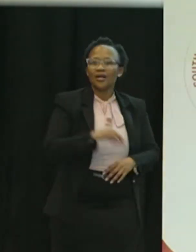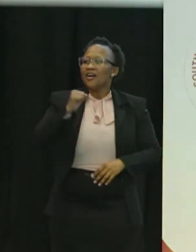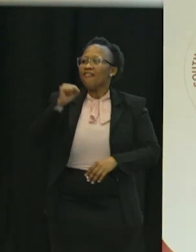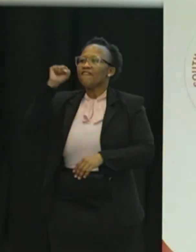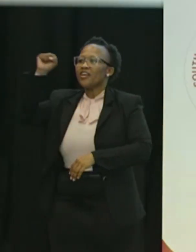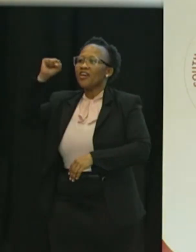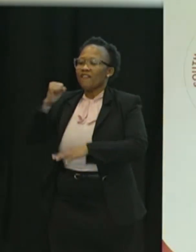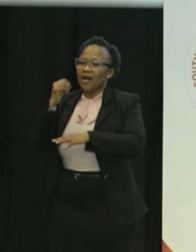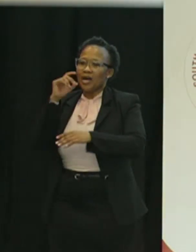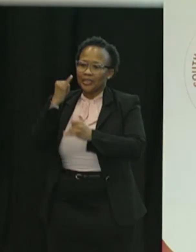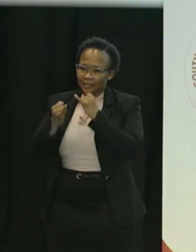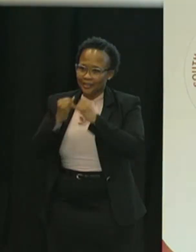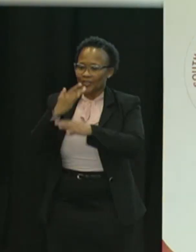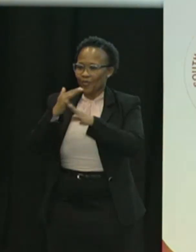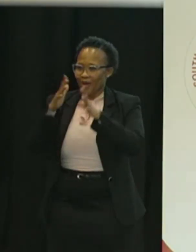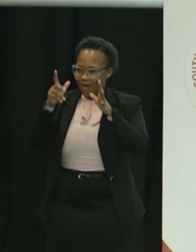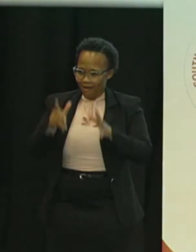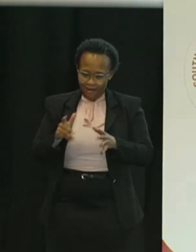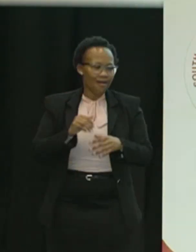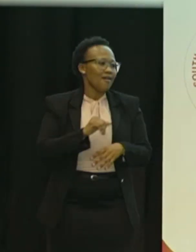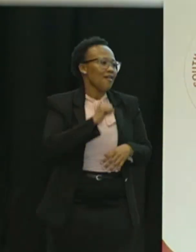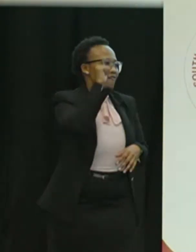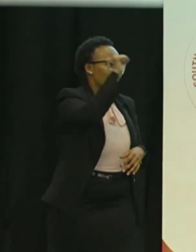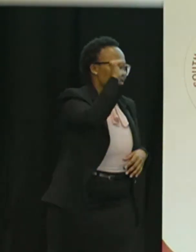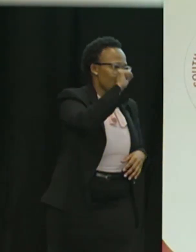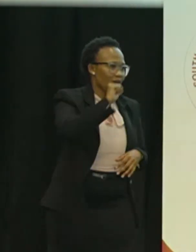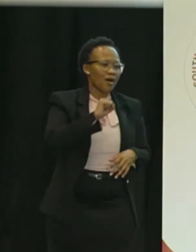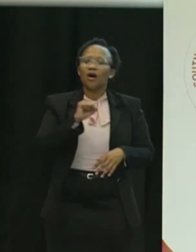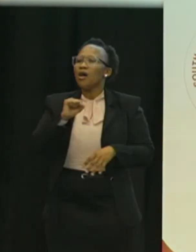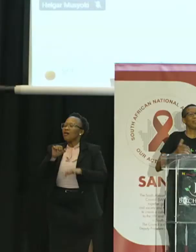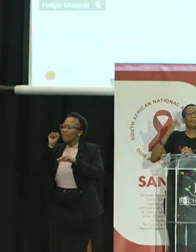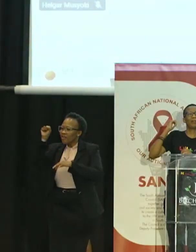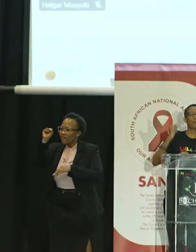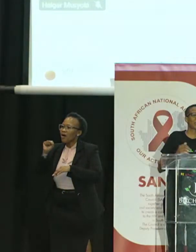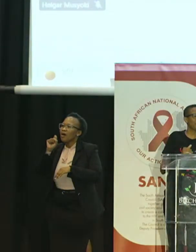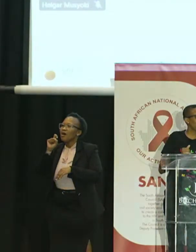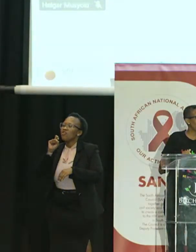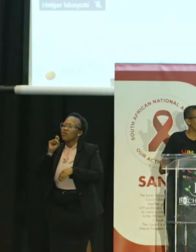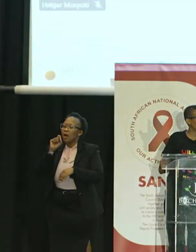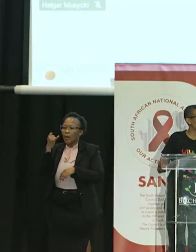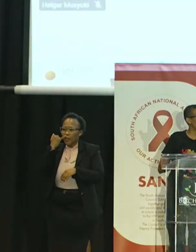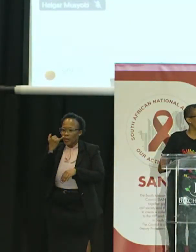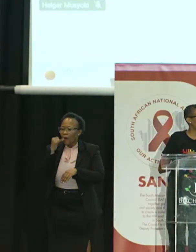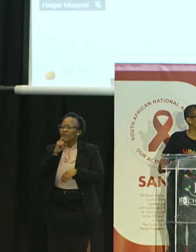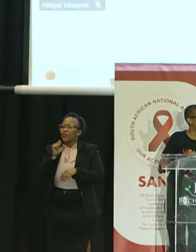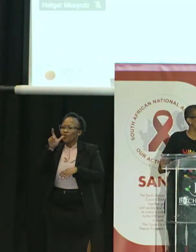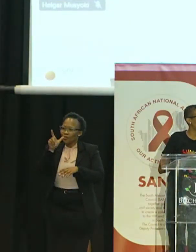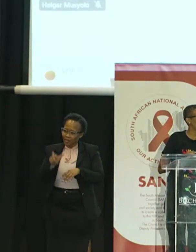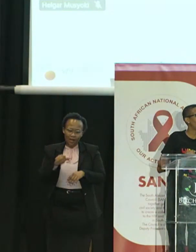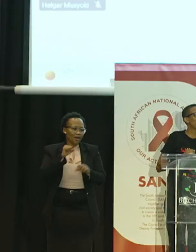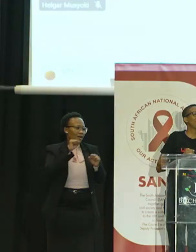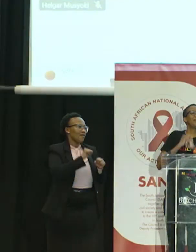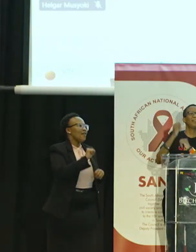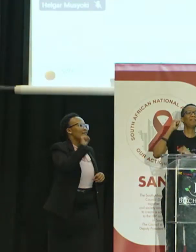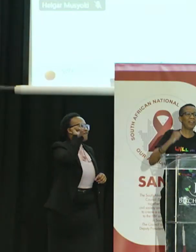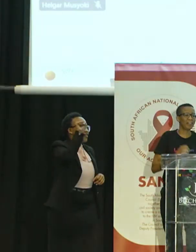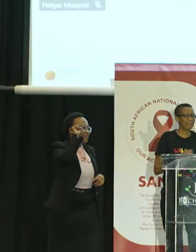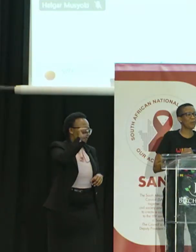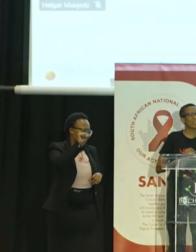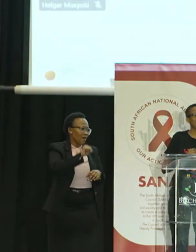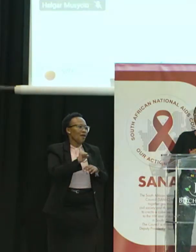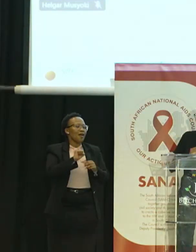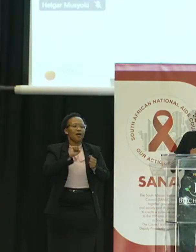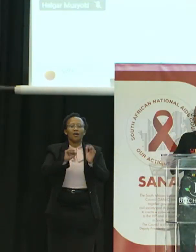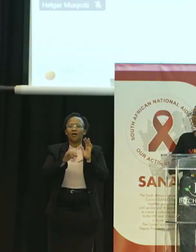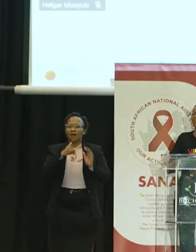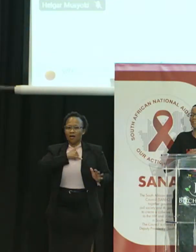viva. Viva people who use drugs, viva. Viva TB ambassadors, viva. Viva everyone